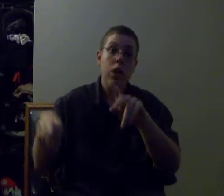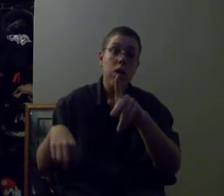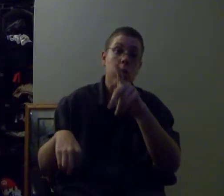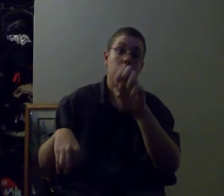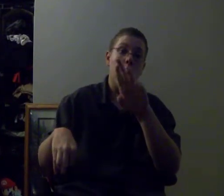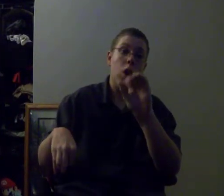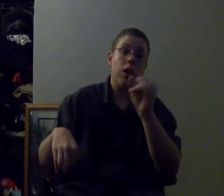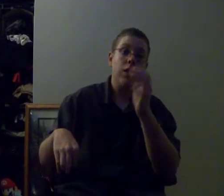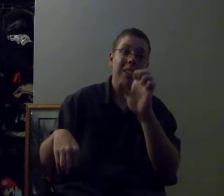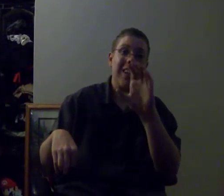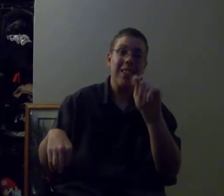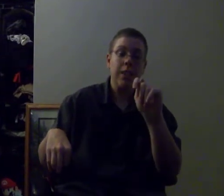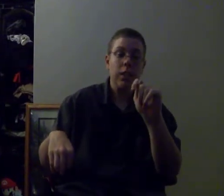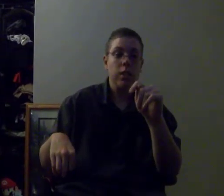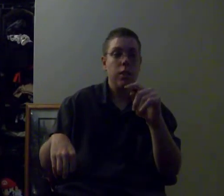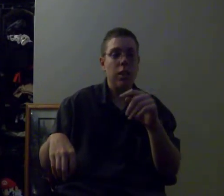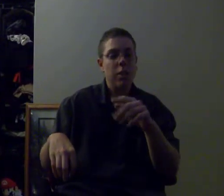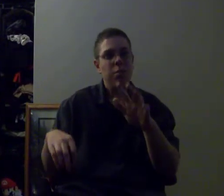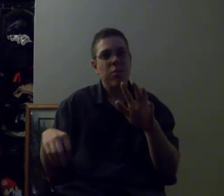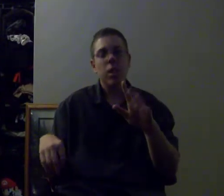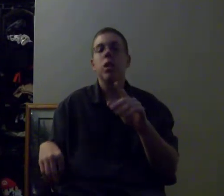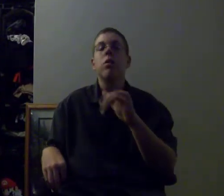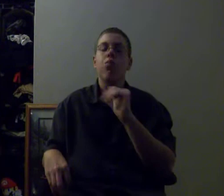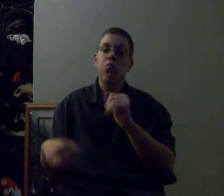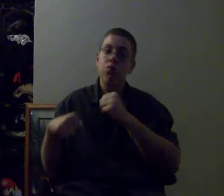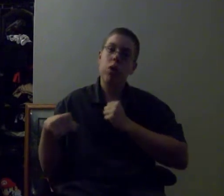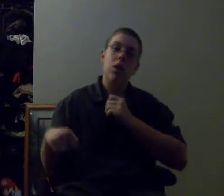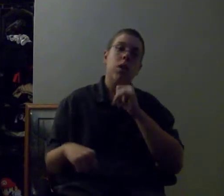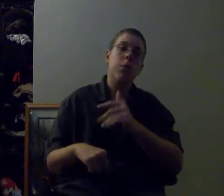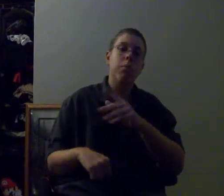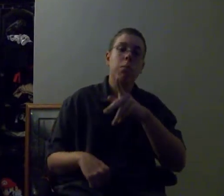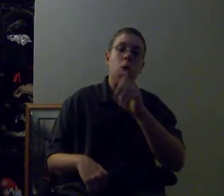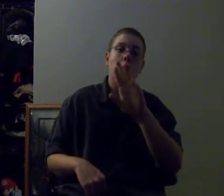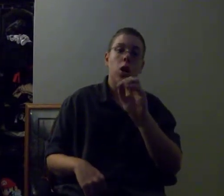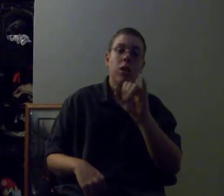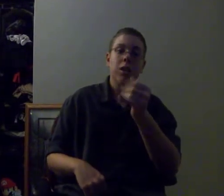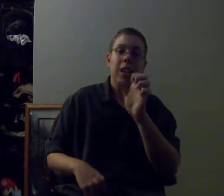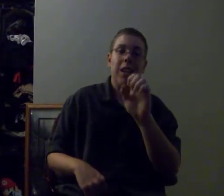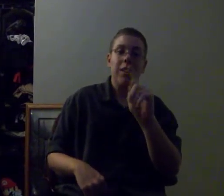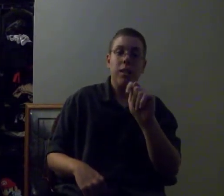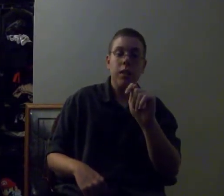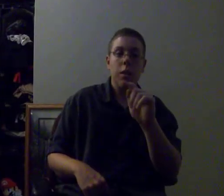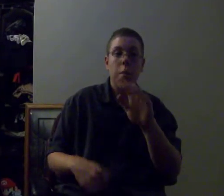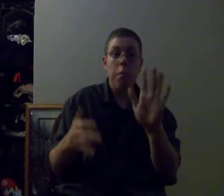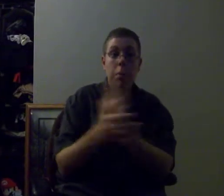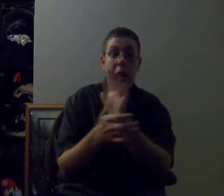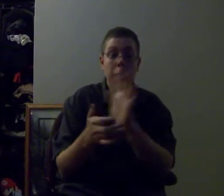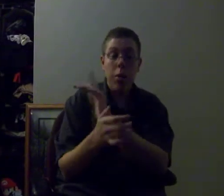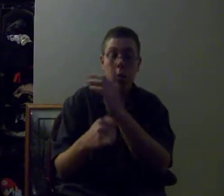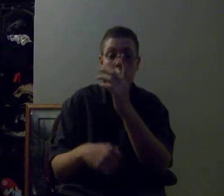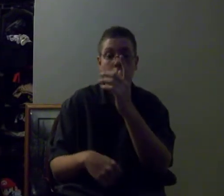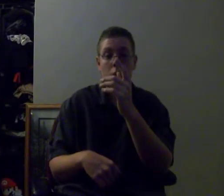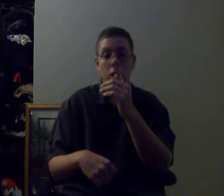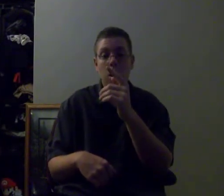learned more in depth about the theory, Erickson's theory. They learned how psychologists write, how psychologists